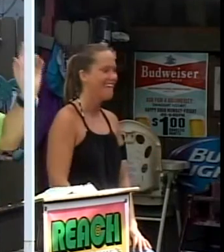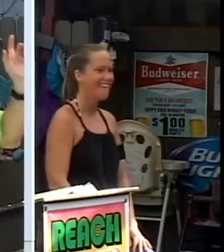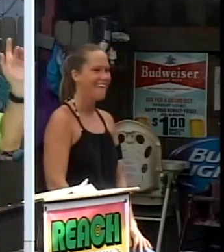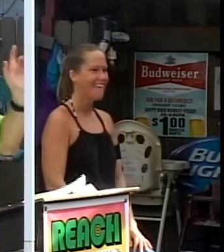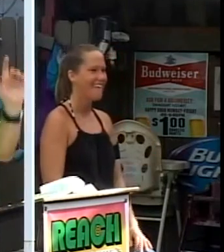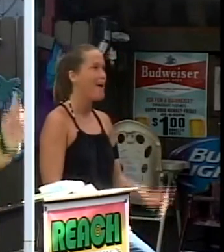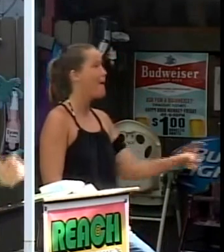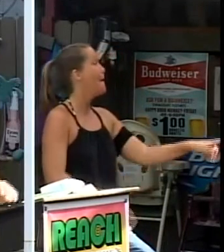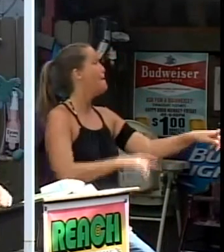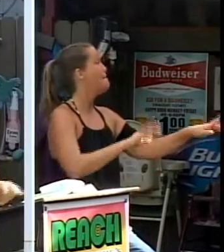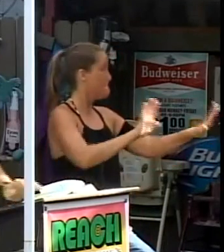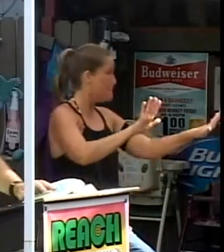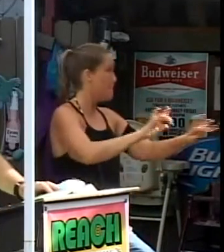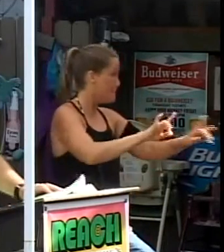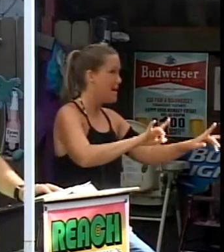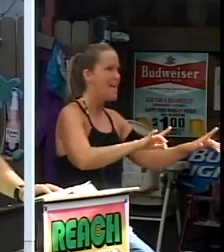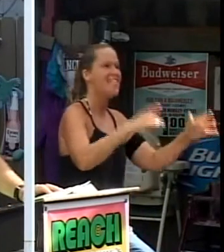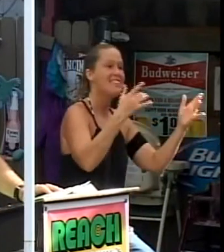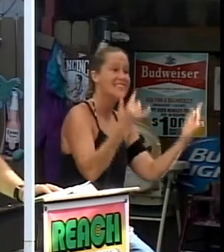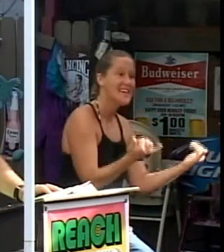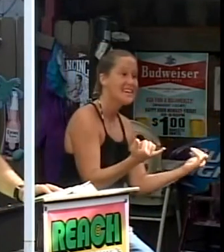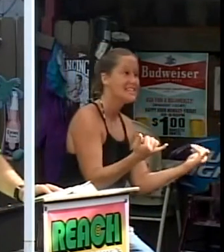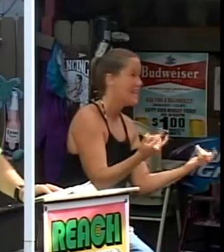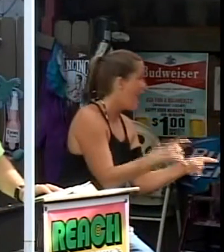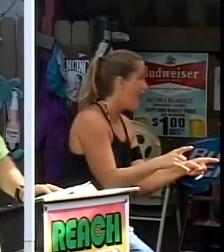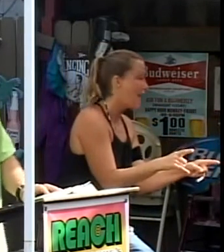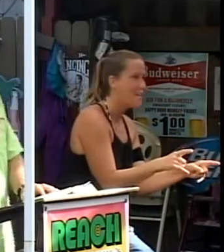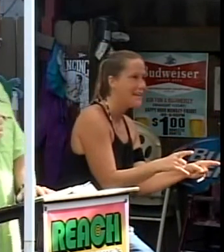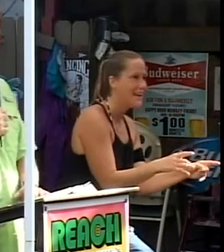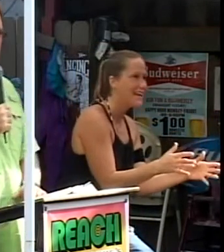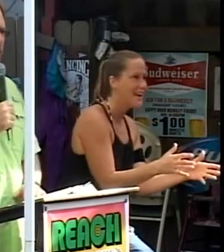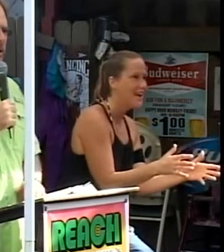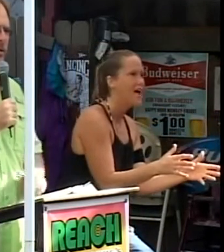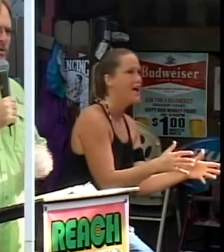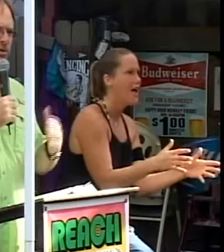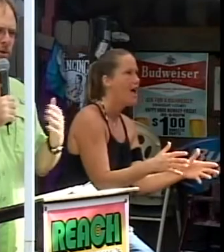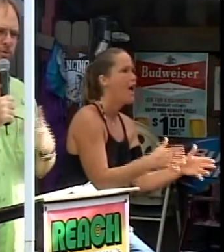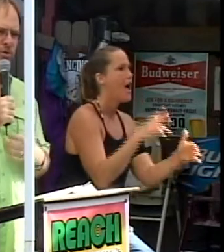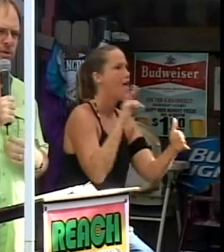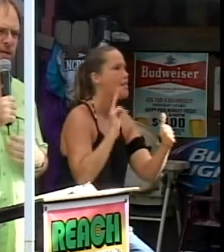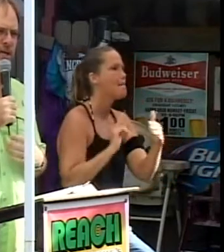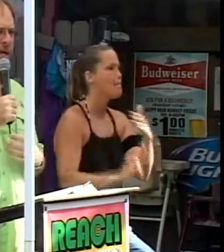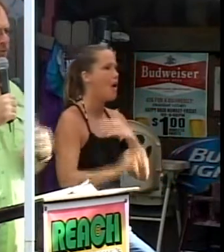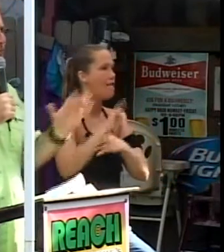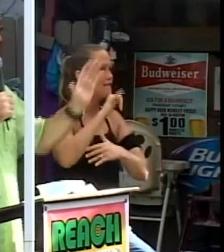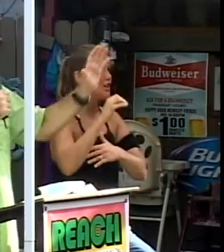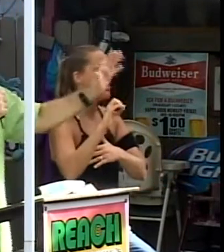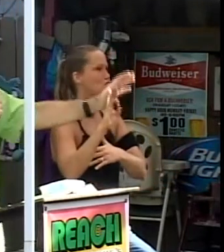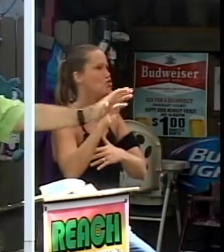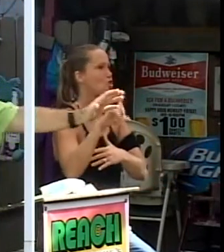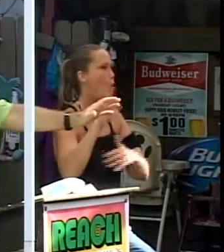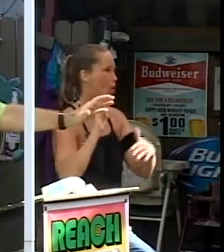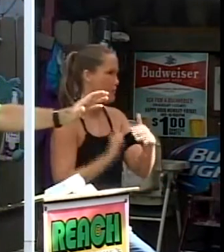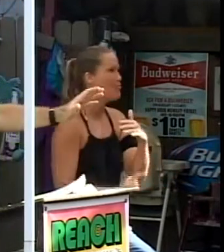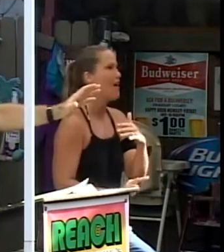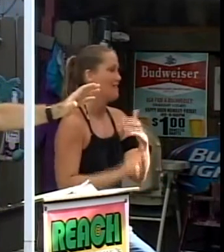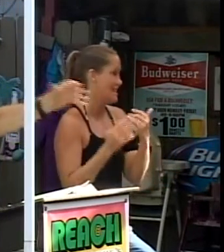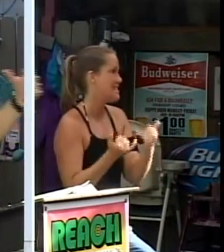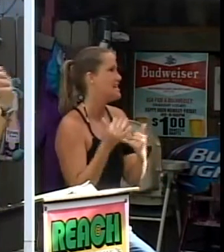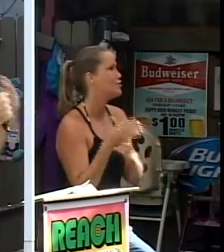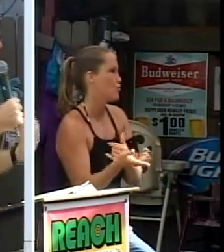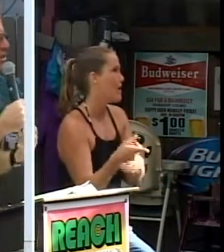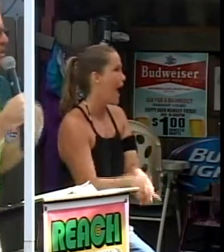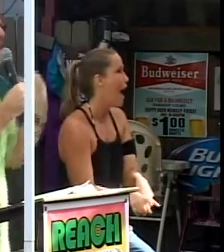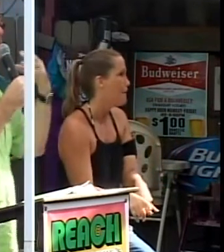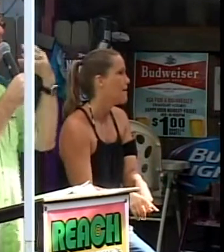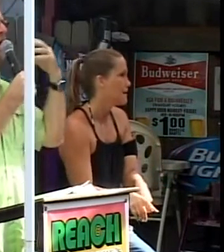He says, "But this is what was spoken by the prophet Joel." And in the scripture that he gave back from the Old Testament,